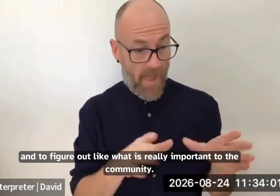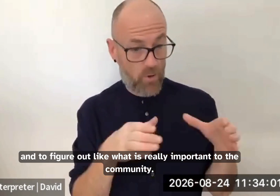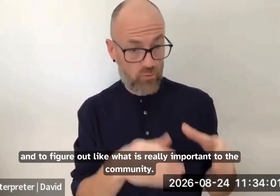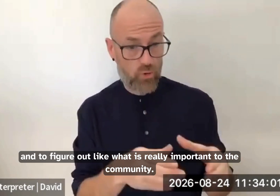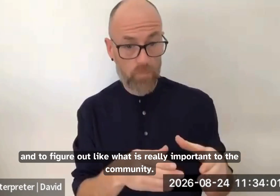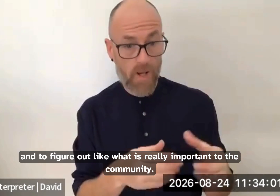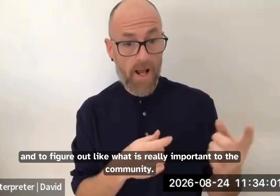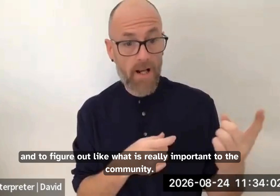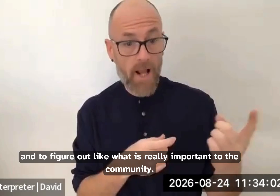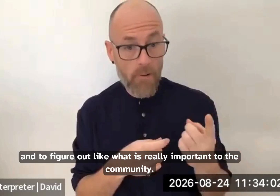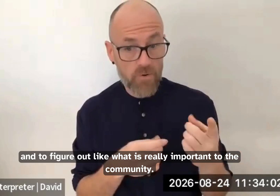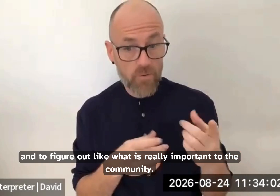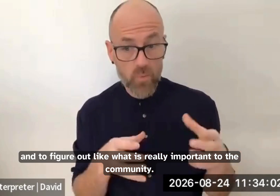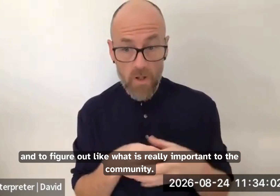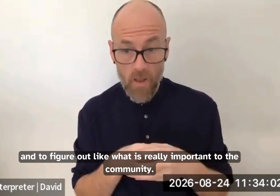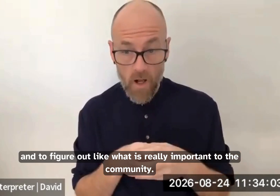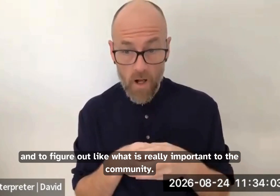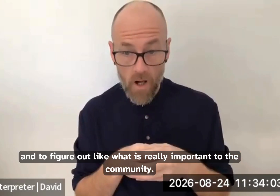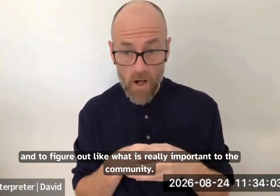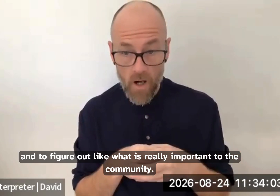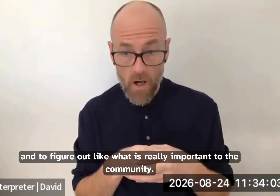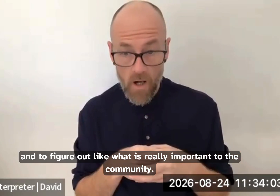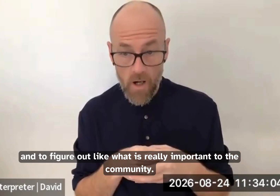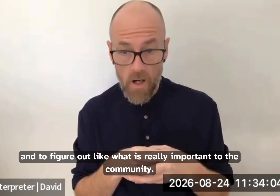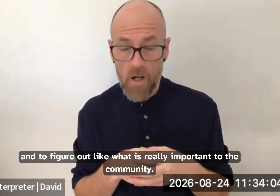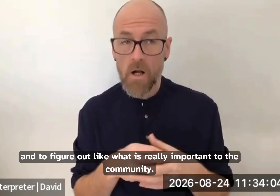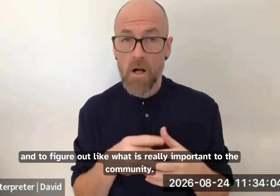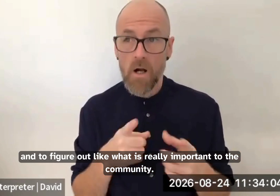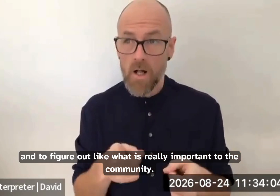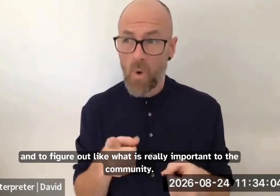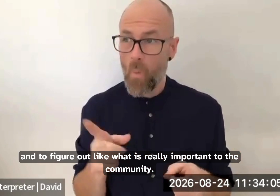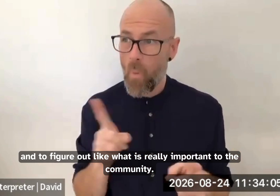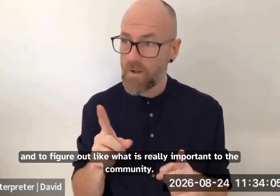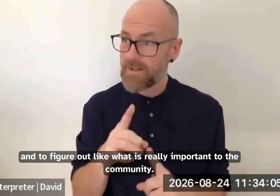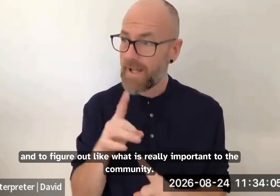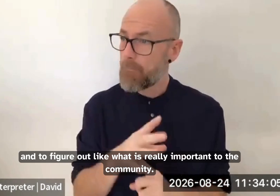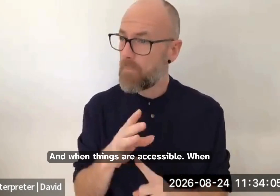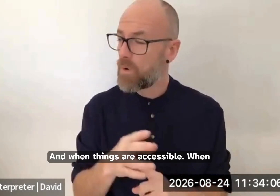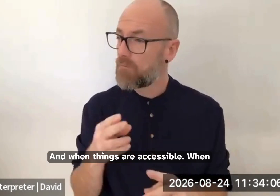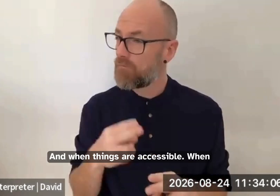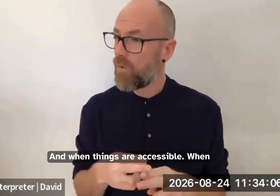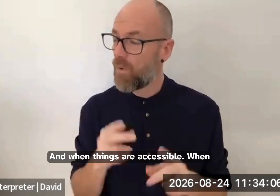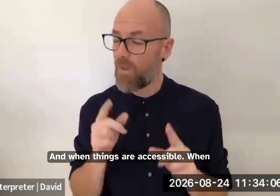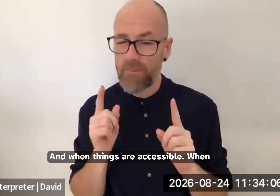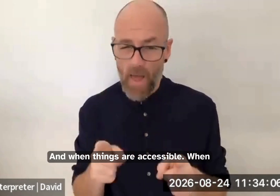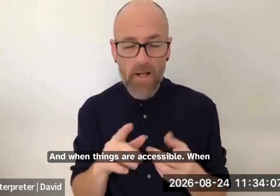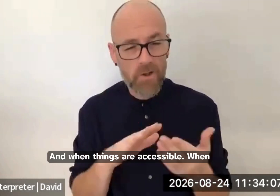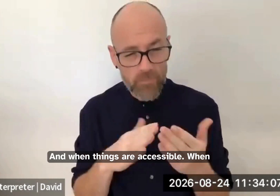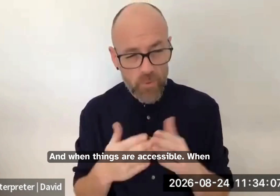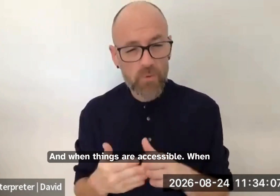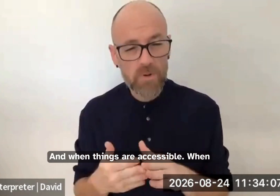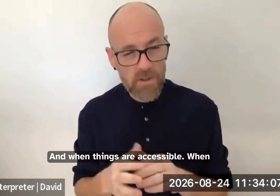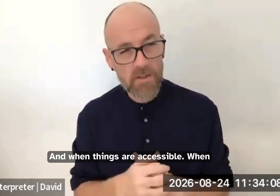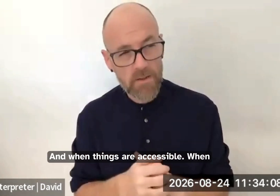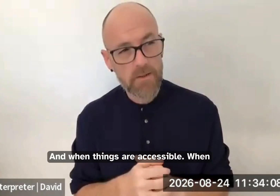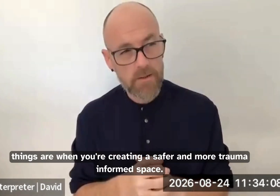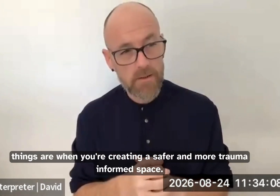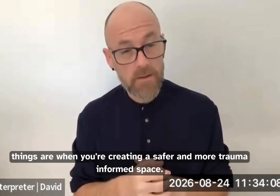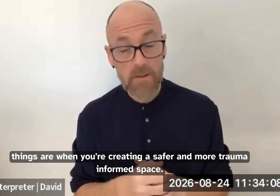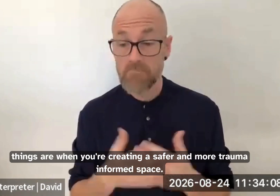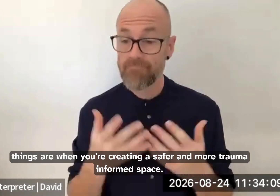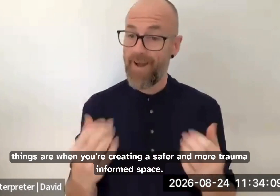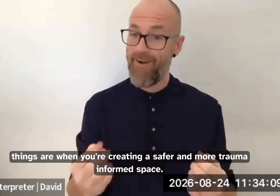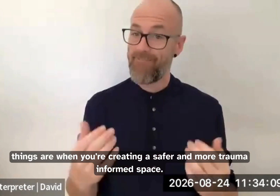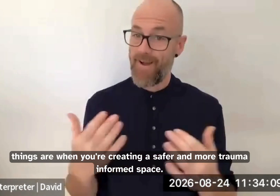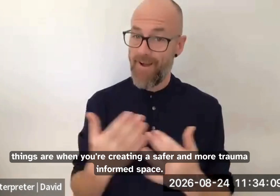and to figure out like what is really important to the community. And when things are accessible,